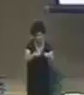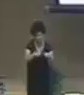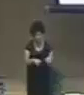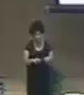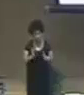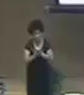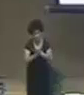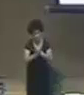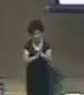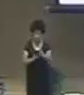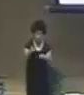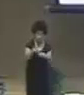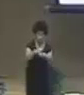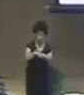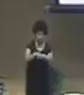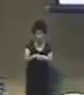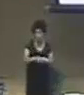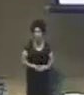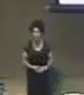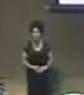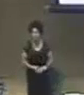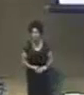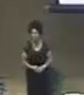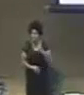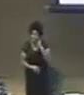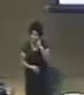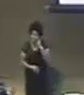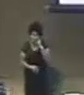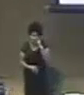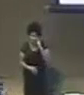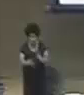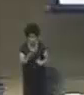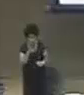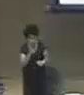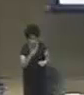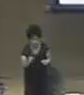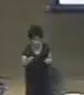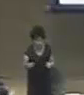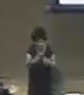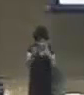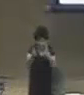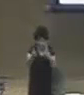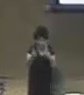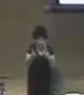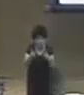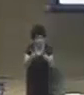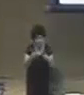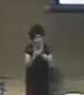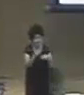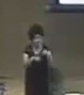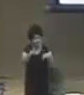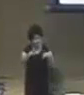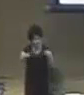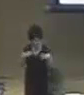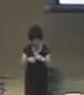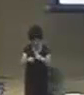for a while. We noticed some of the challenges you had in terms of the use of the diversity that you have around the islands